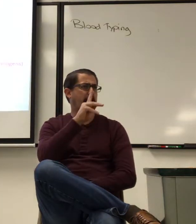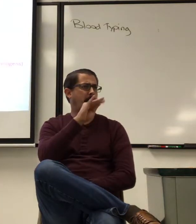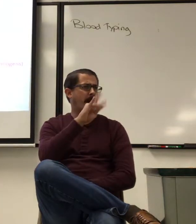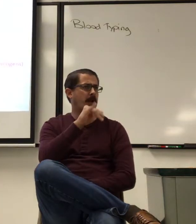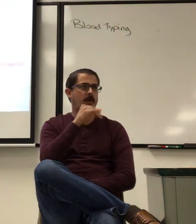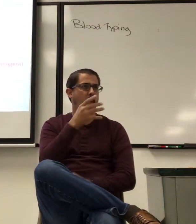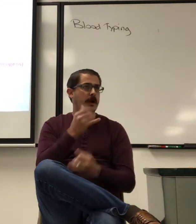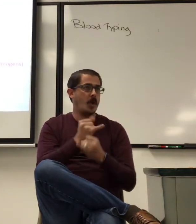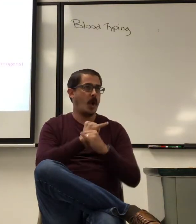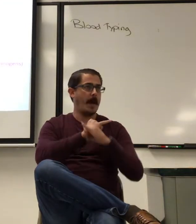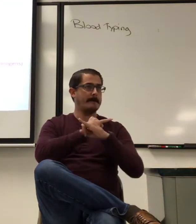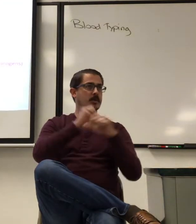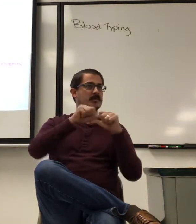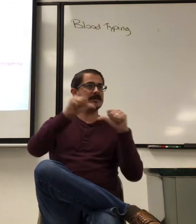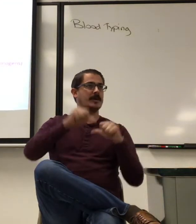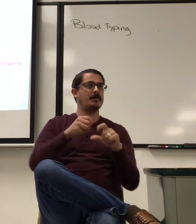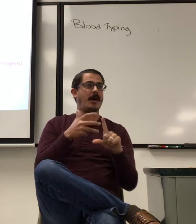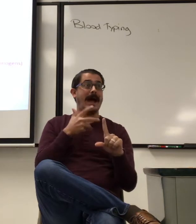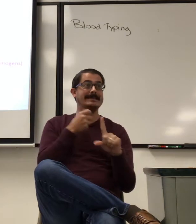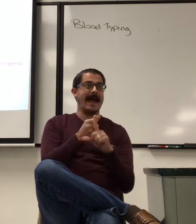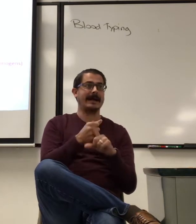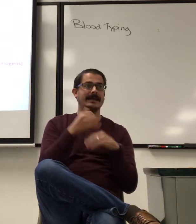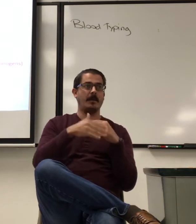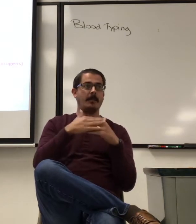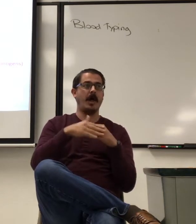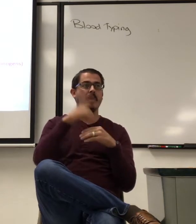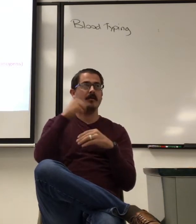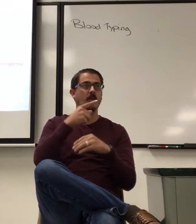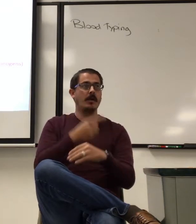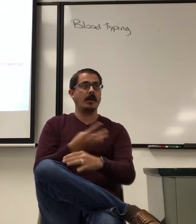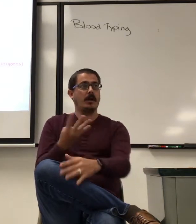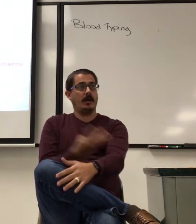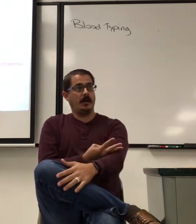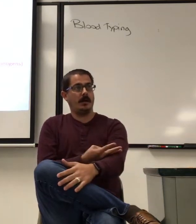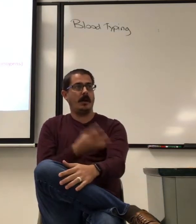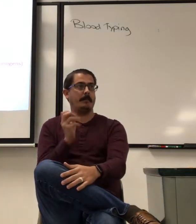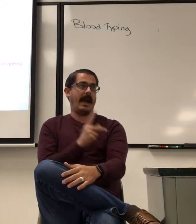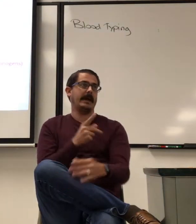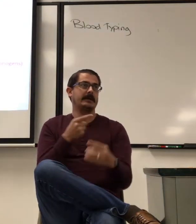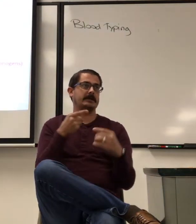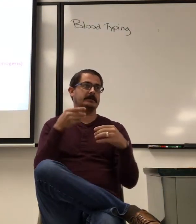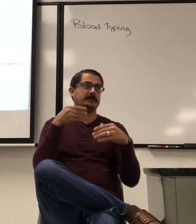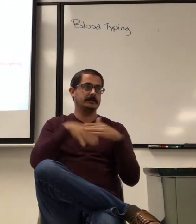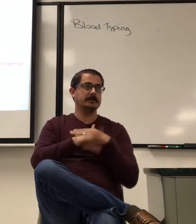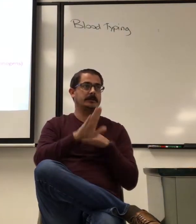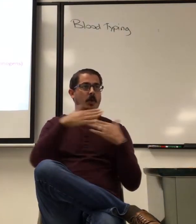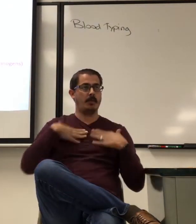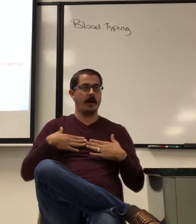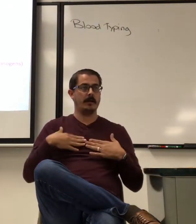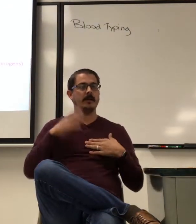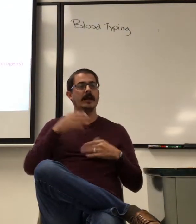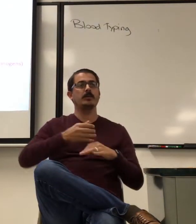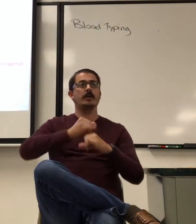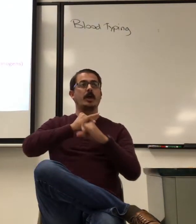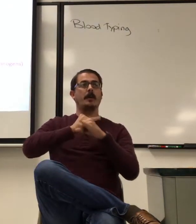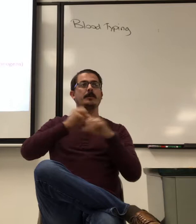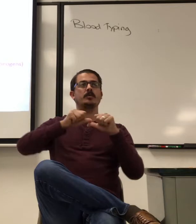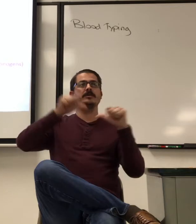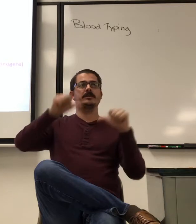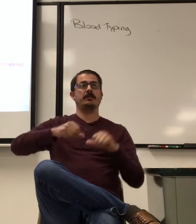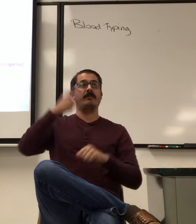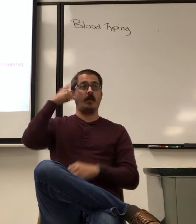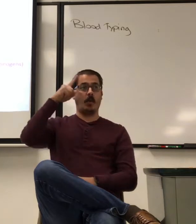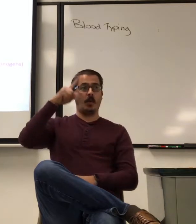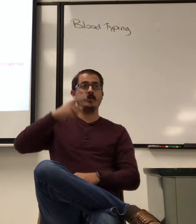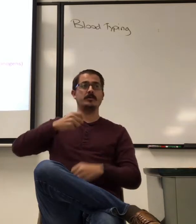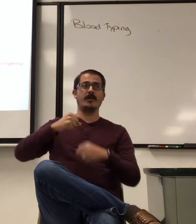immune system attacking the blood we're transfusing into you. Okay? I mean, that's what your immune system is supposed to do. It's supposed